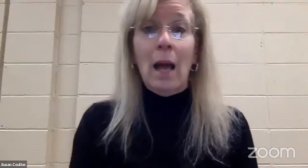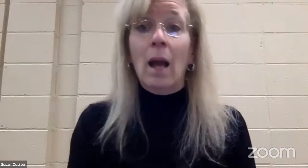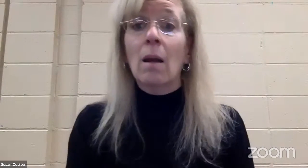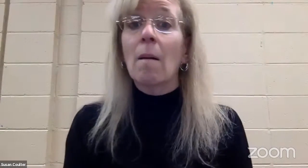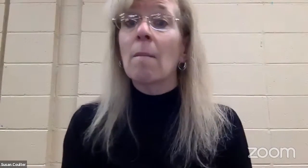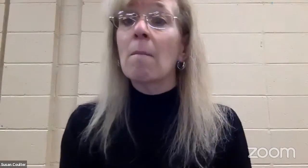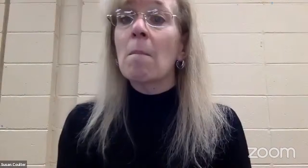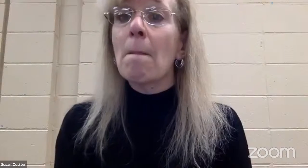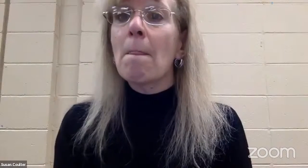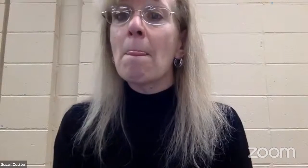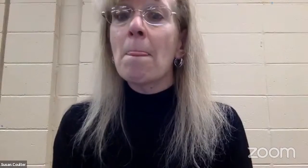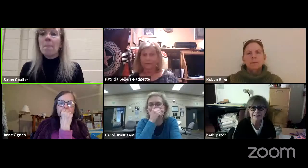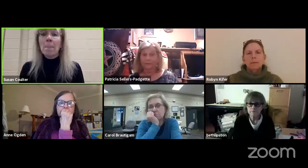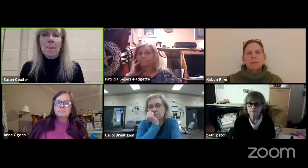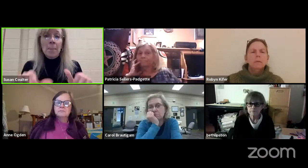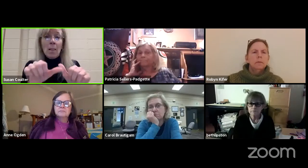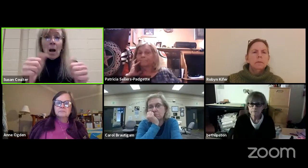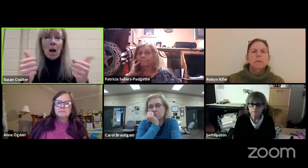Okay.